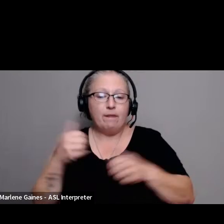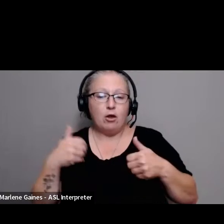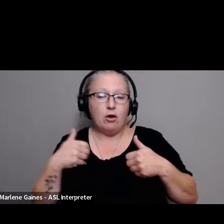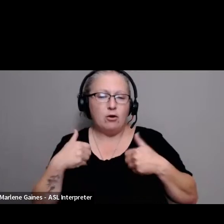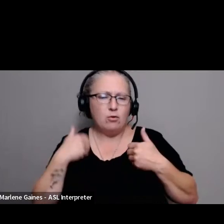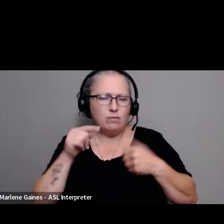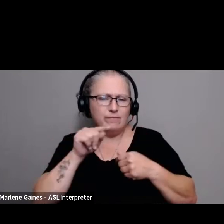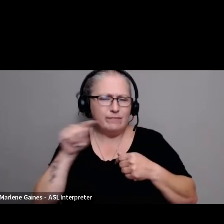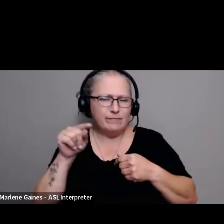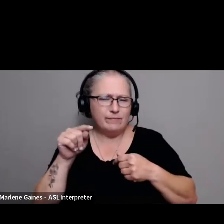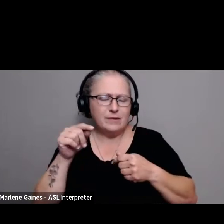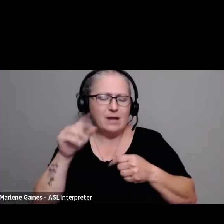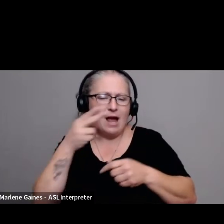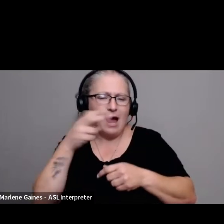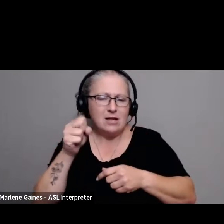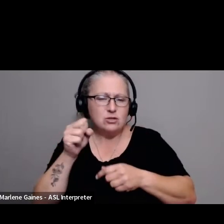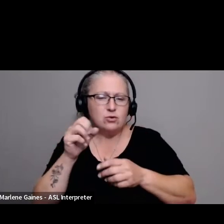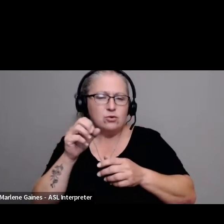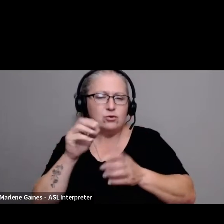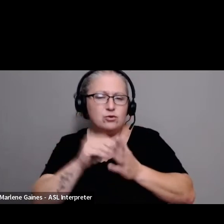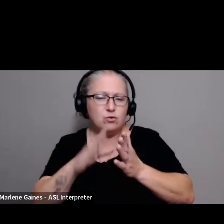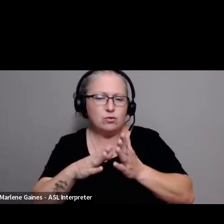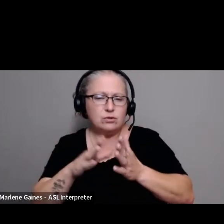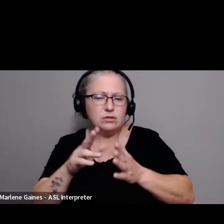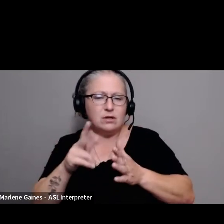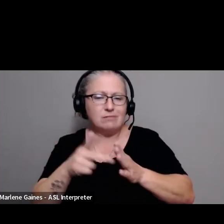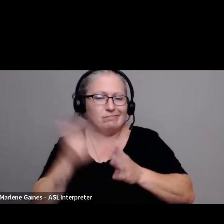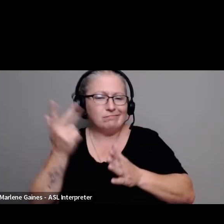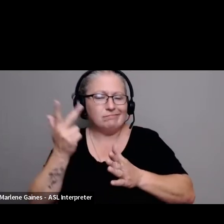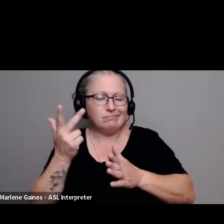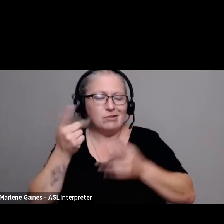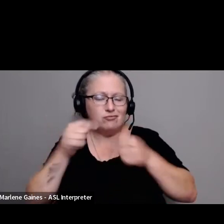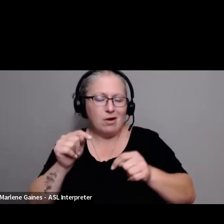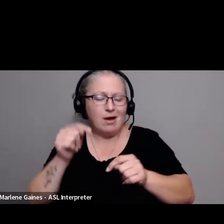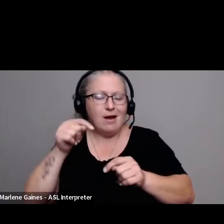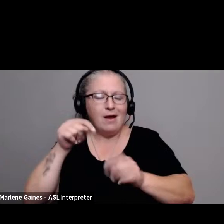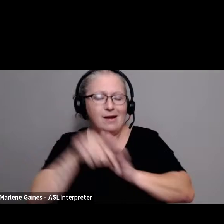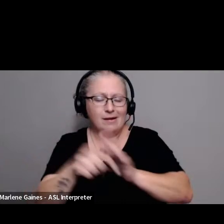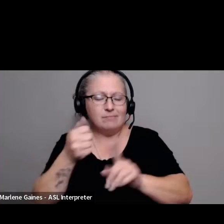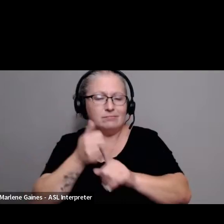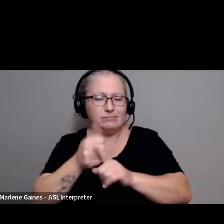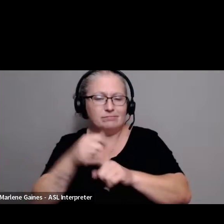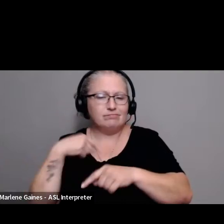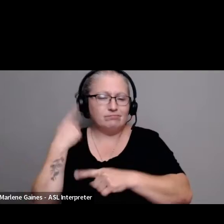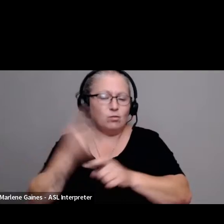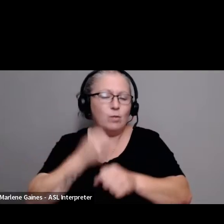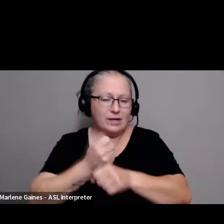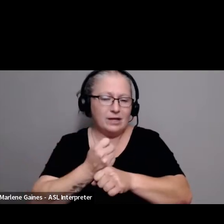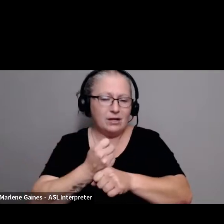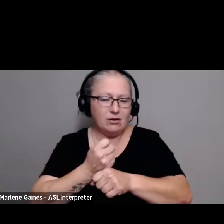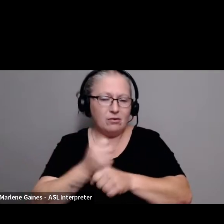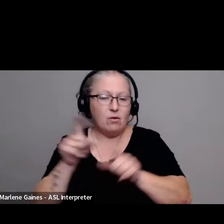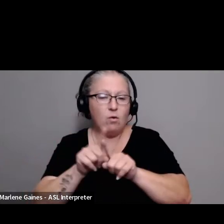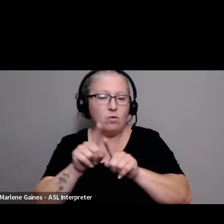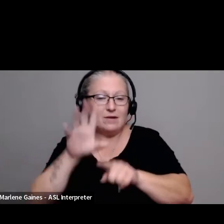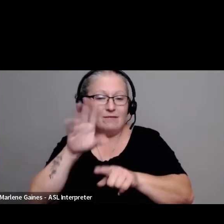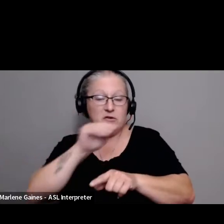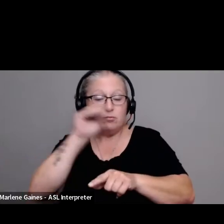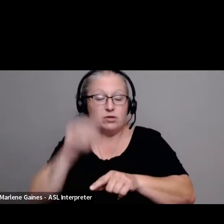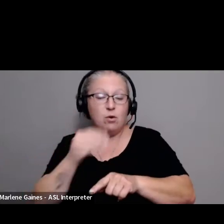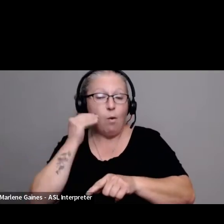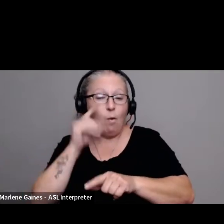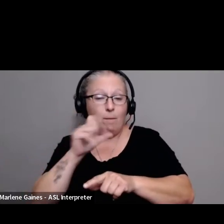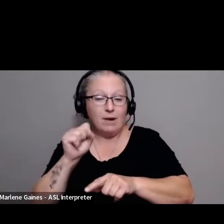states that homeless high school students are more than 3 times as likely to have attempted suicide within the last year. Additionally, almost 50% of homeless youth